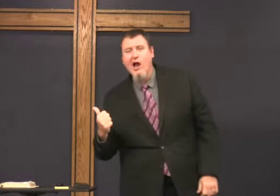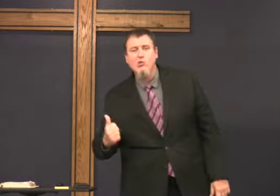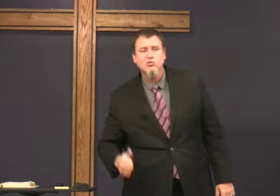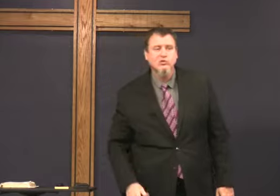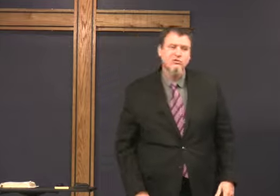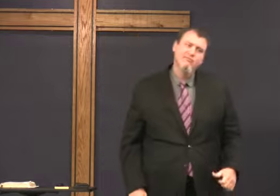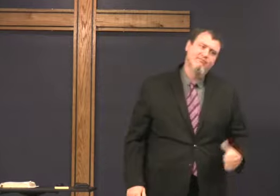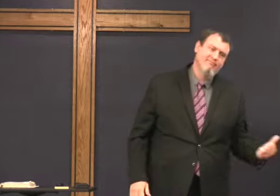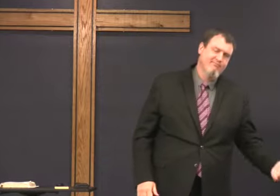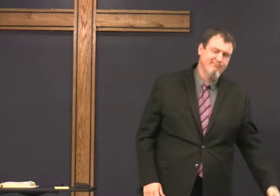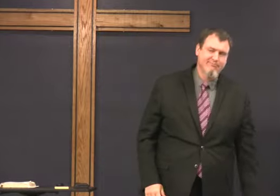3 strikes, and I'd go.